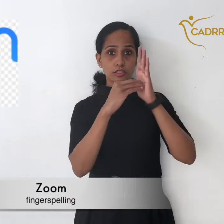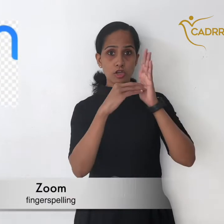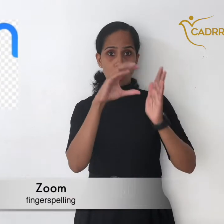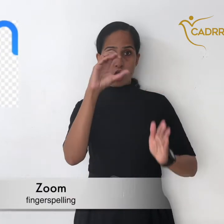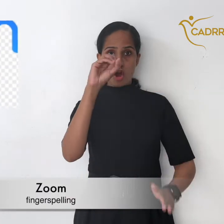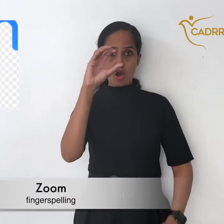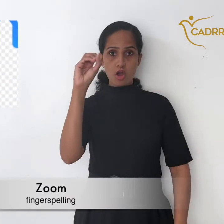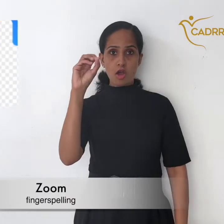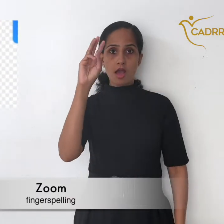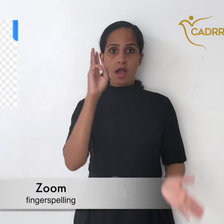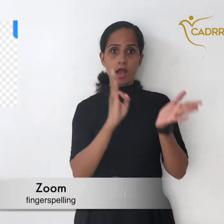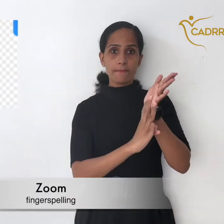Zoom,